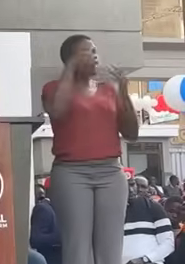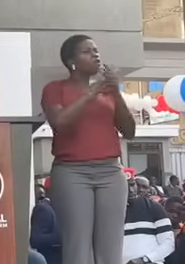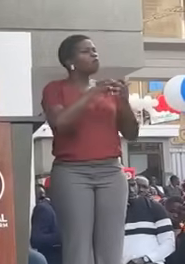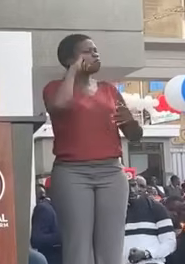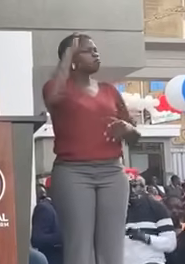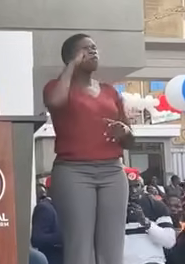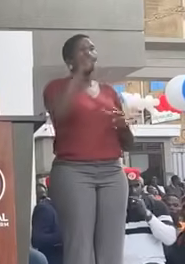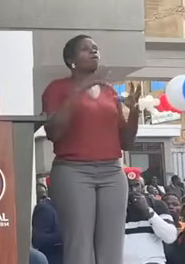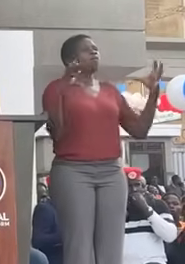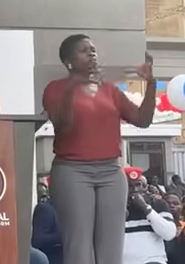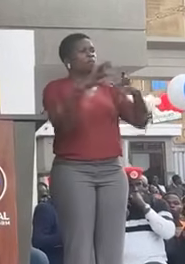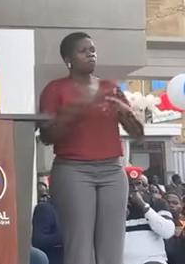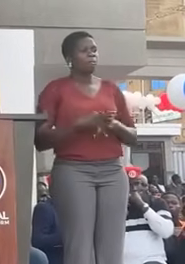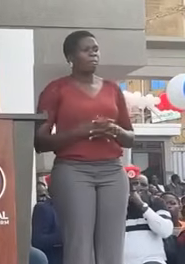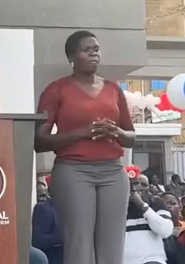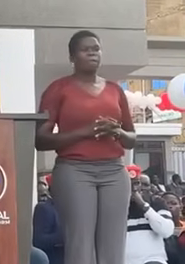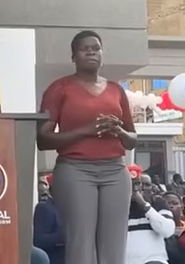onwards.